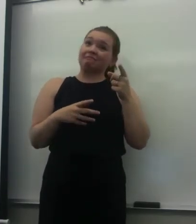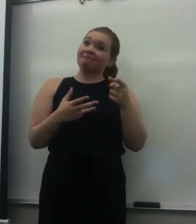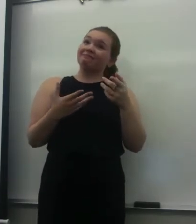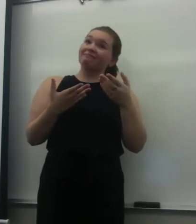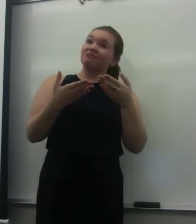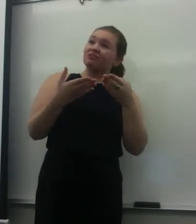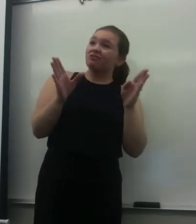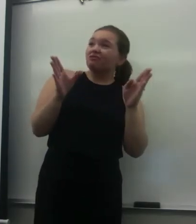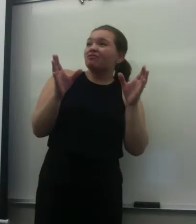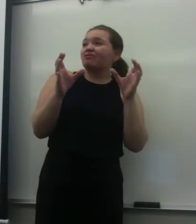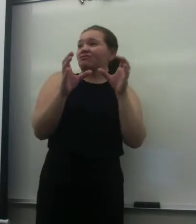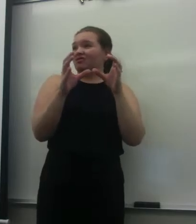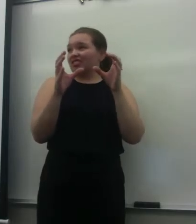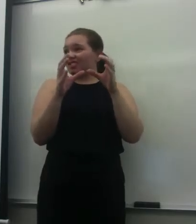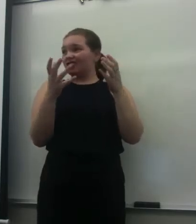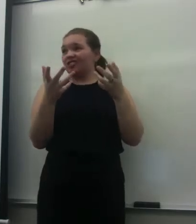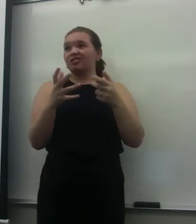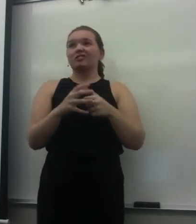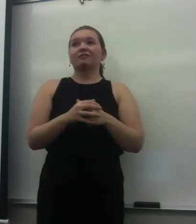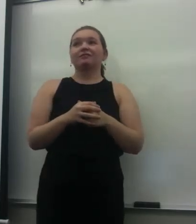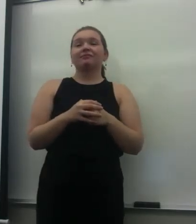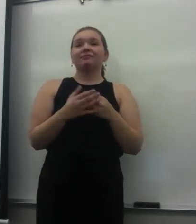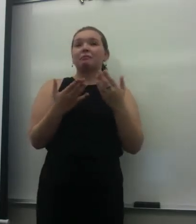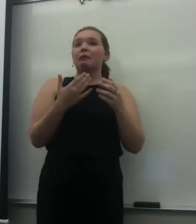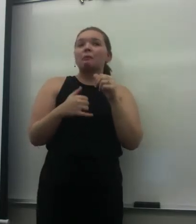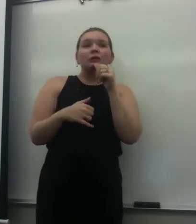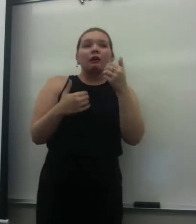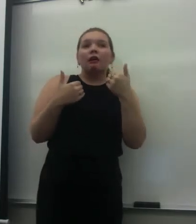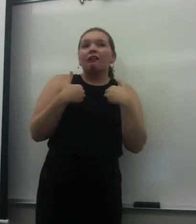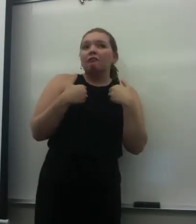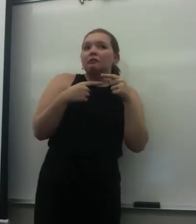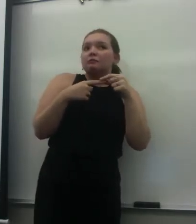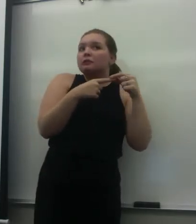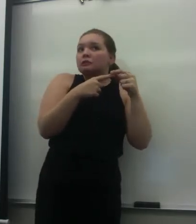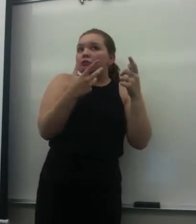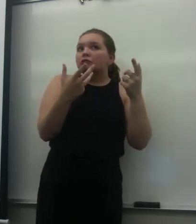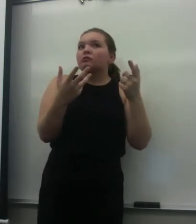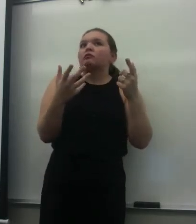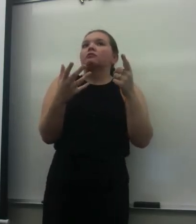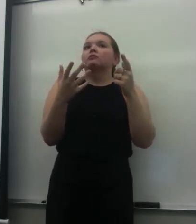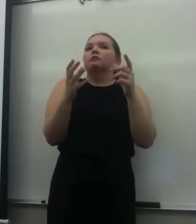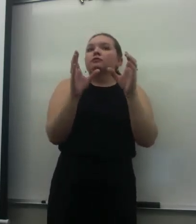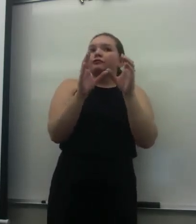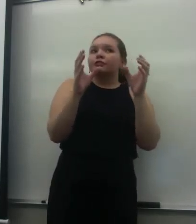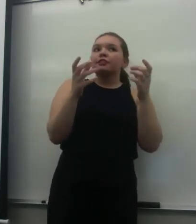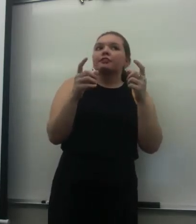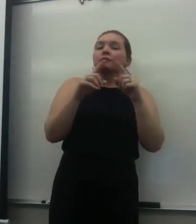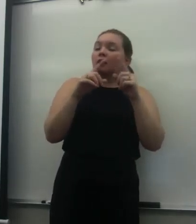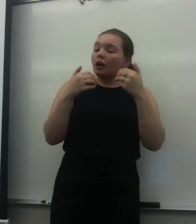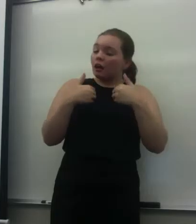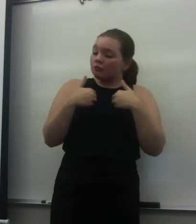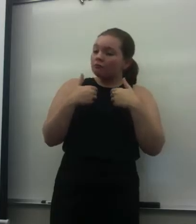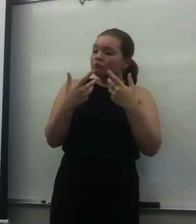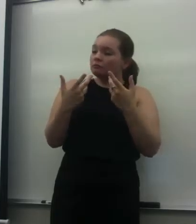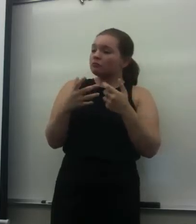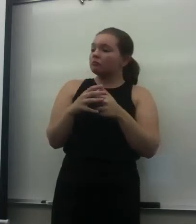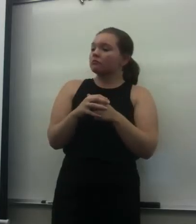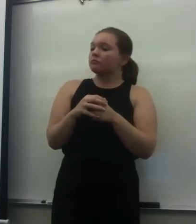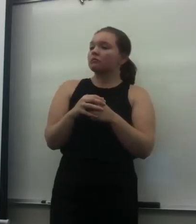certified who do not have a specialist degree but have gone through the